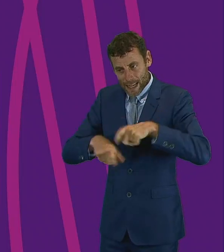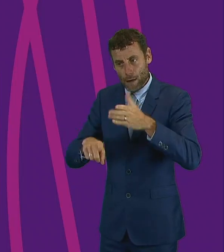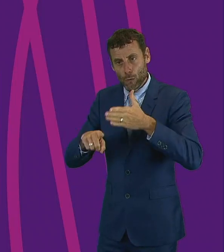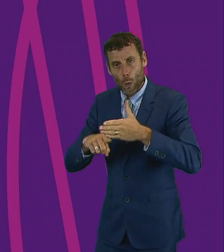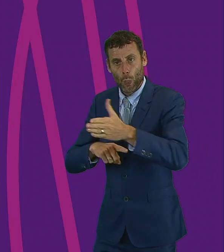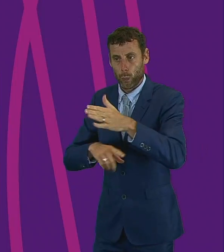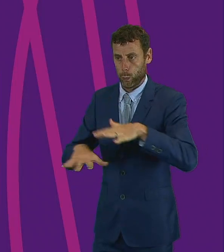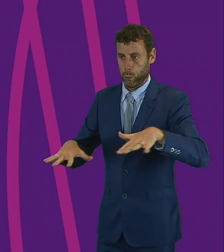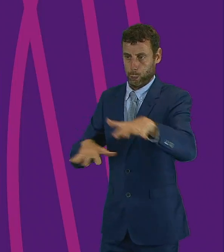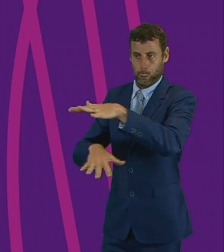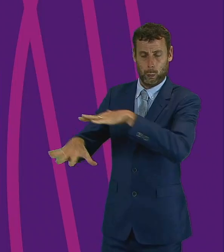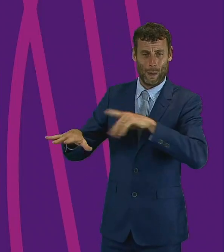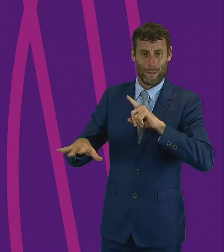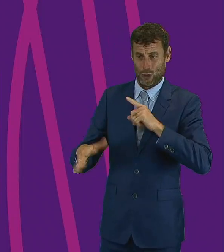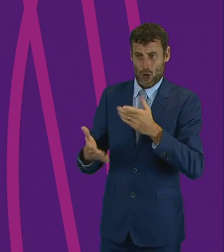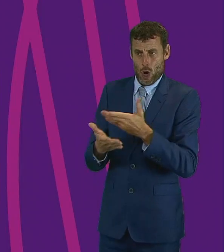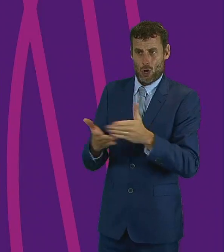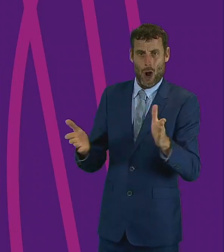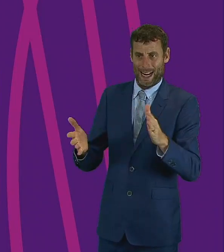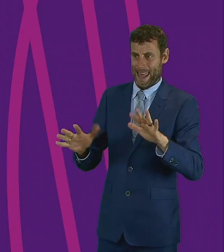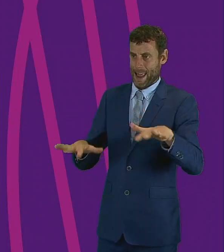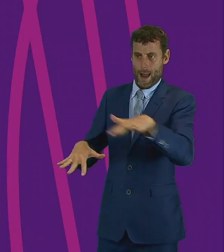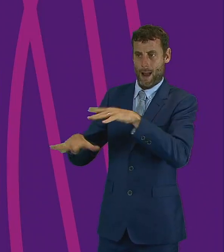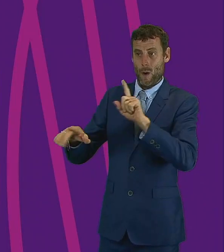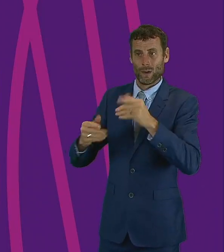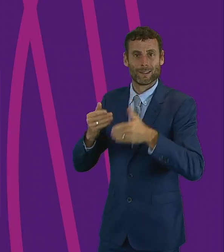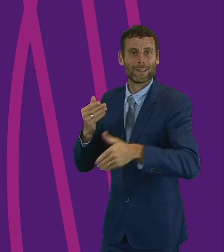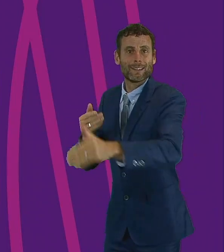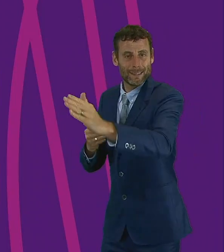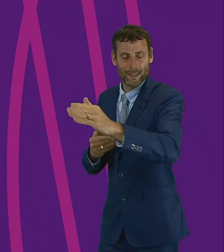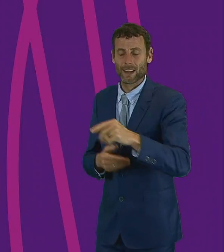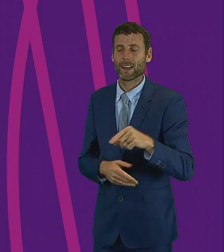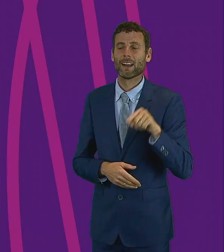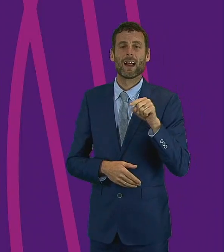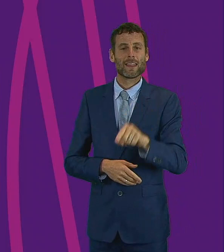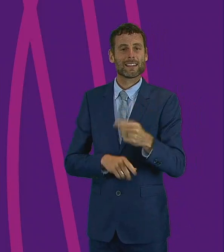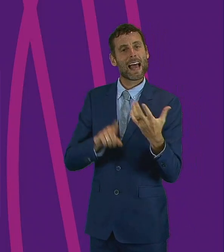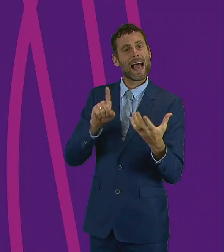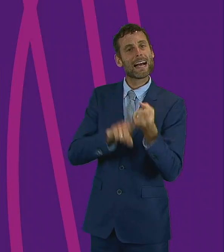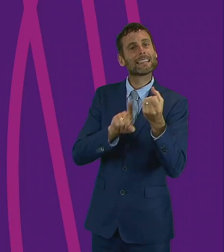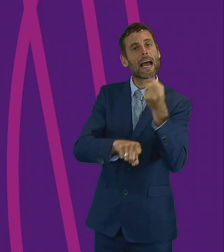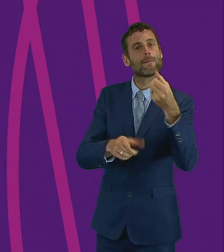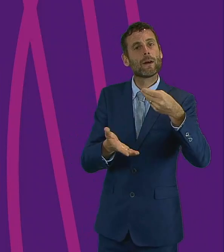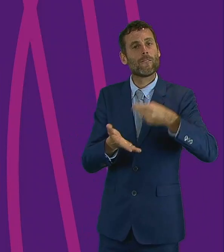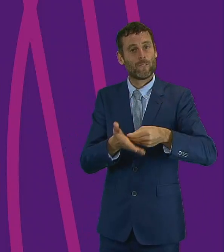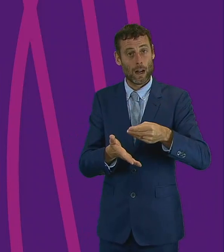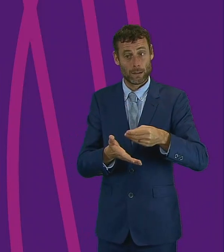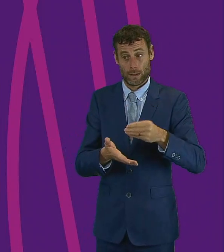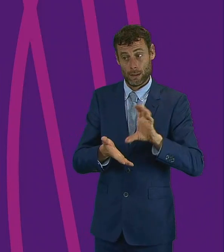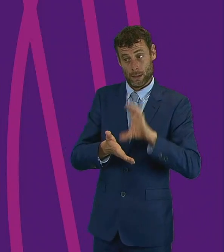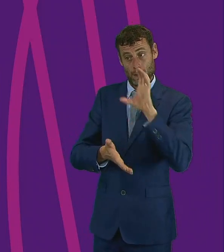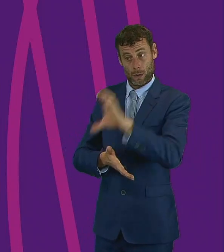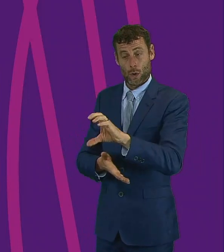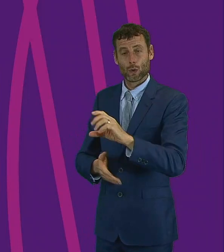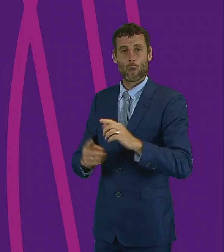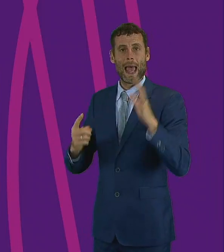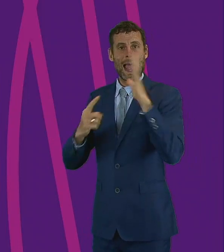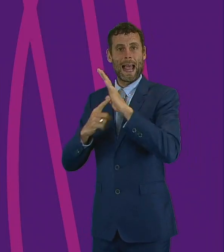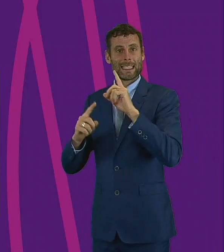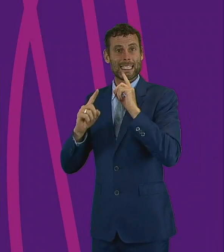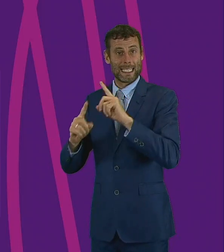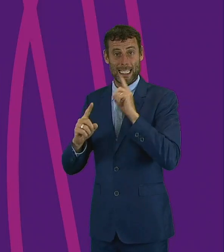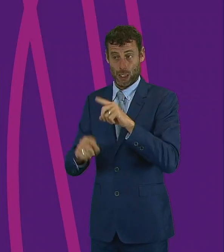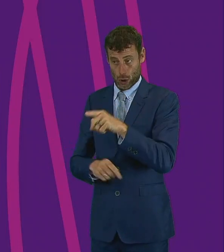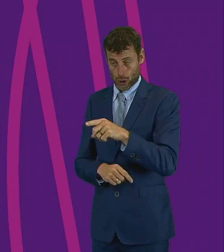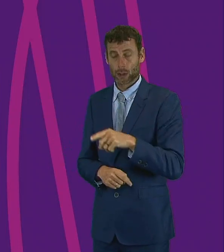COVID pandemic. Of course, the Attainment Fund puts money directly with head teachers. We've confirmed the attainment funding